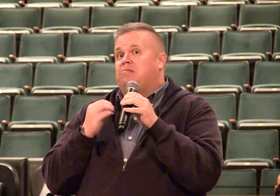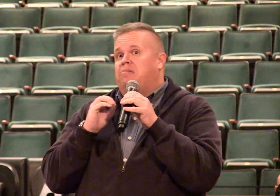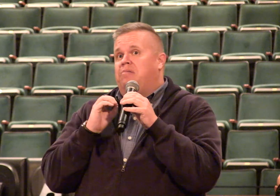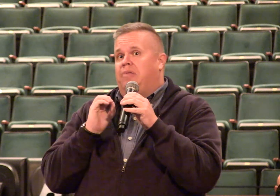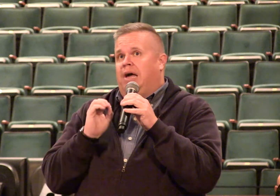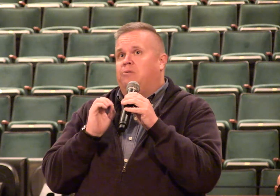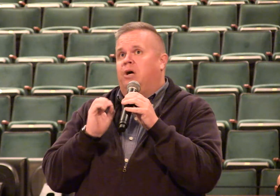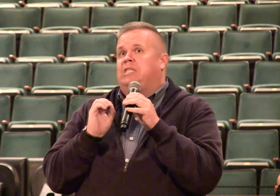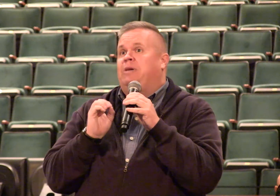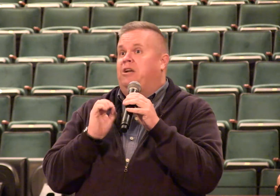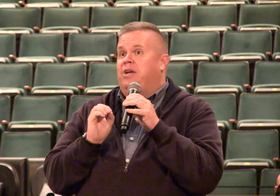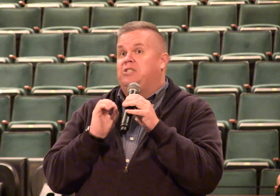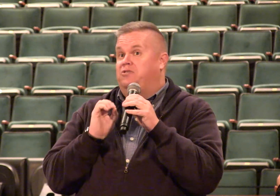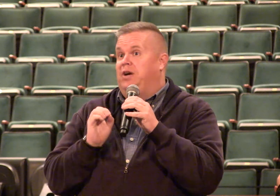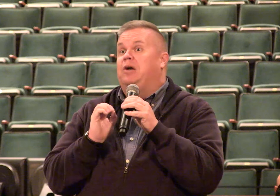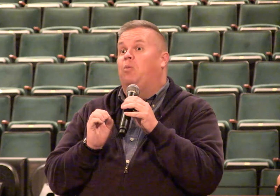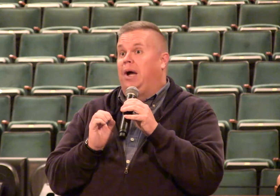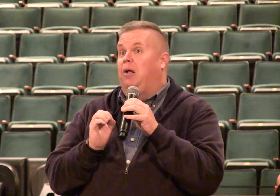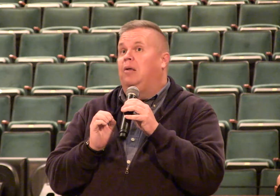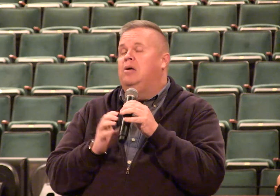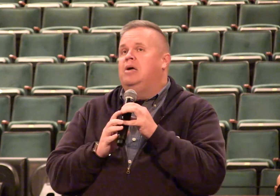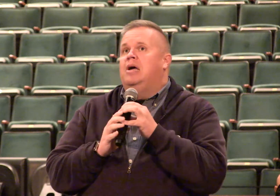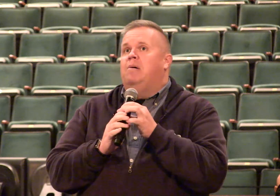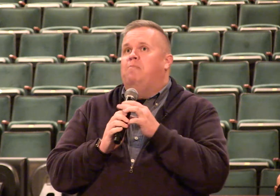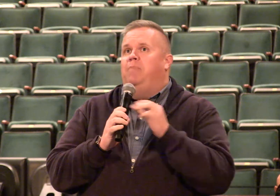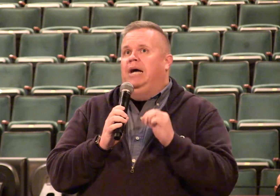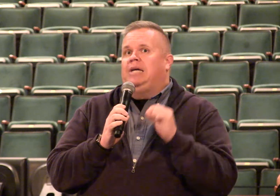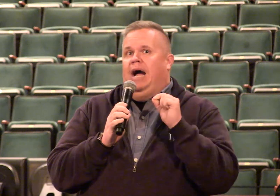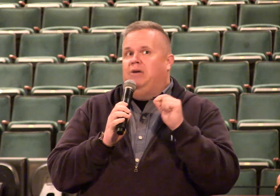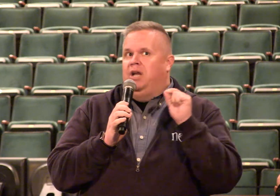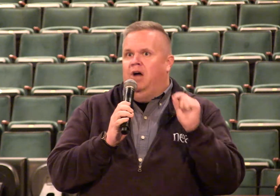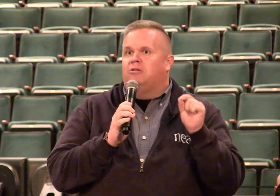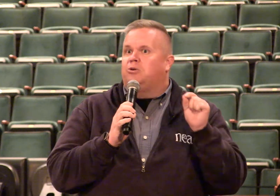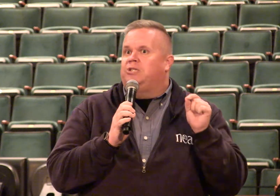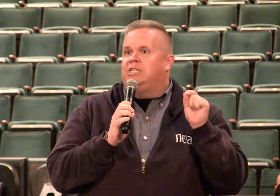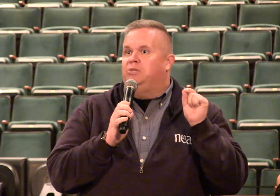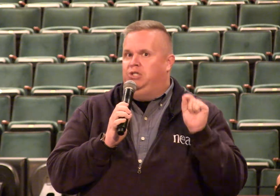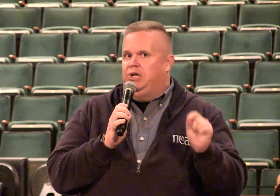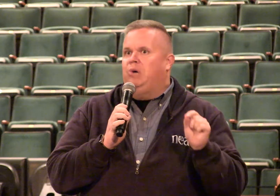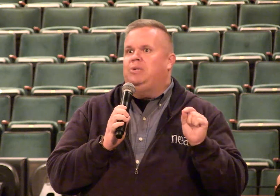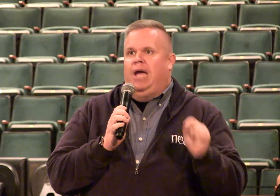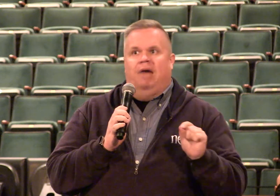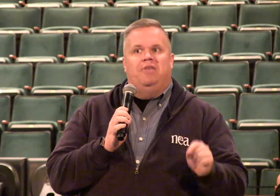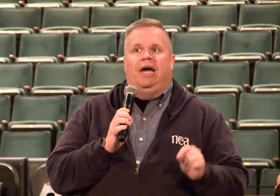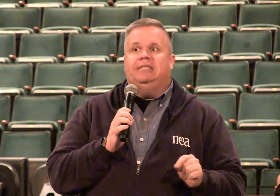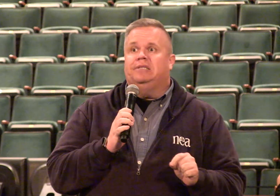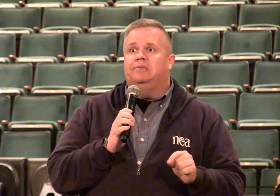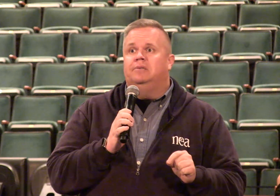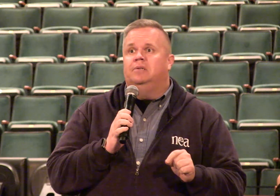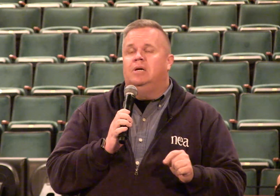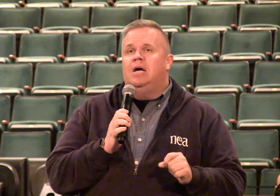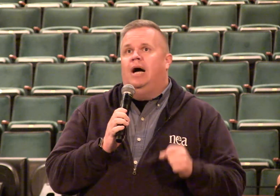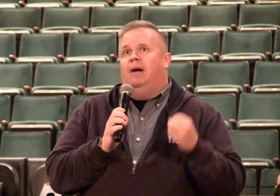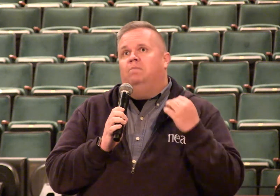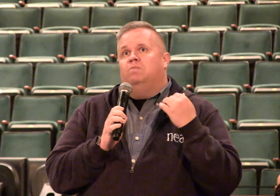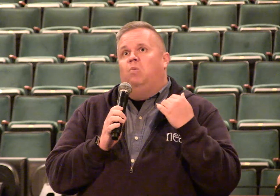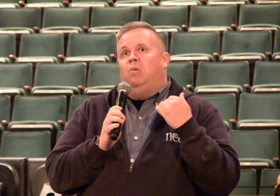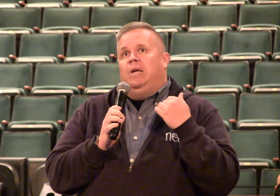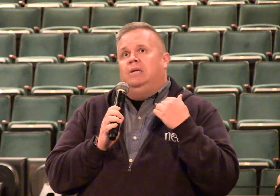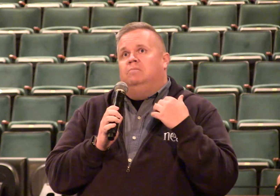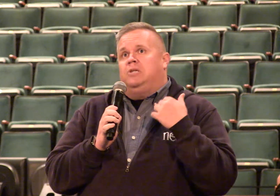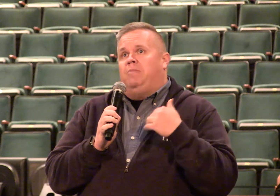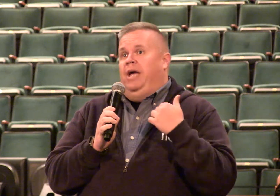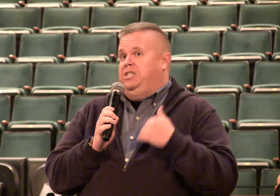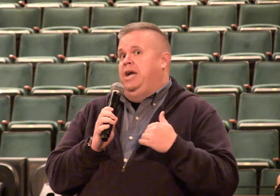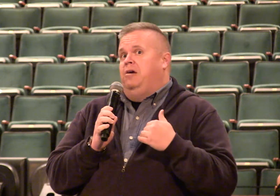funds those type of interventions very well, but I know that other school systems don't have that. When